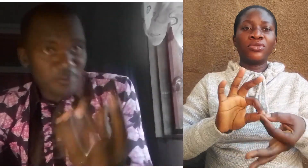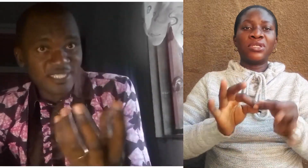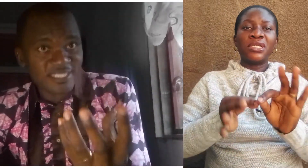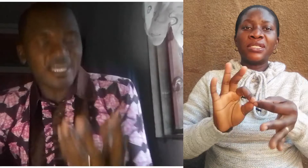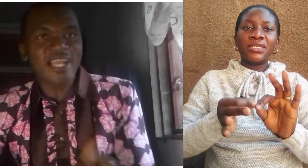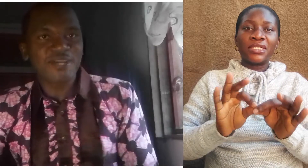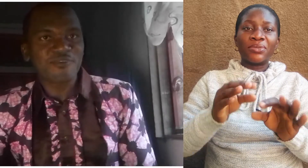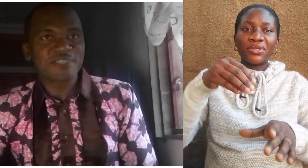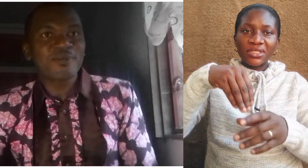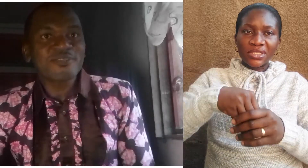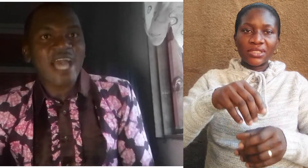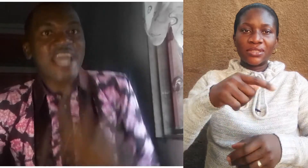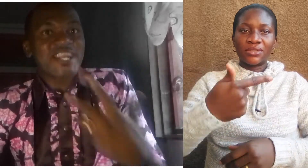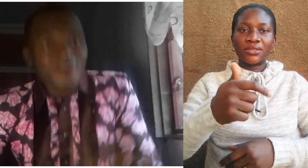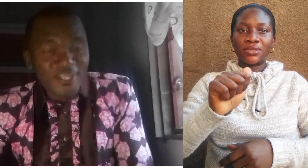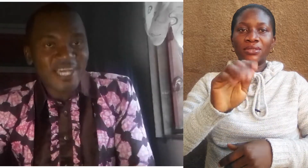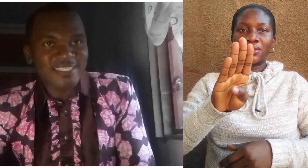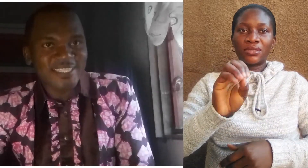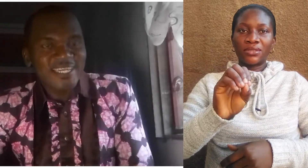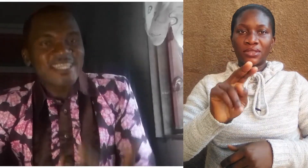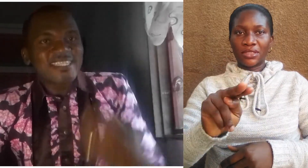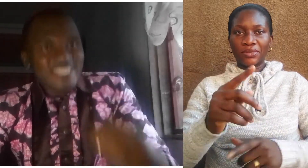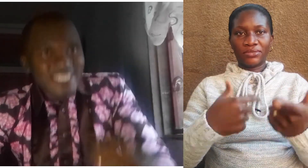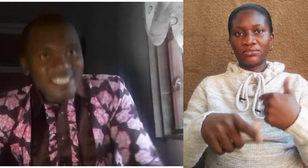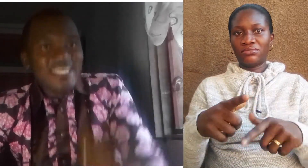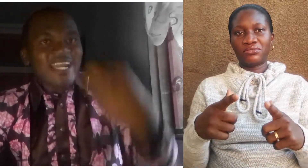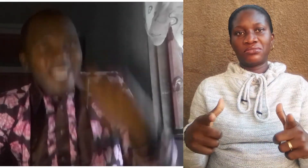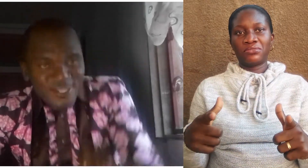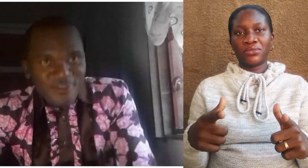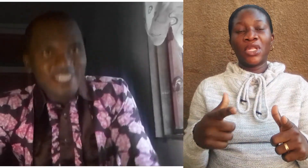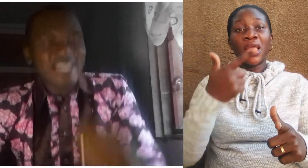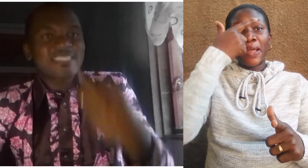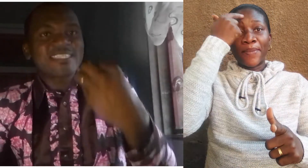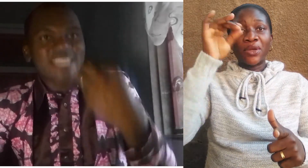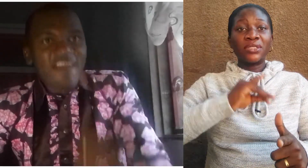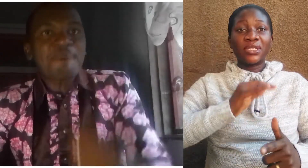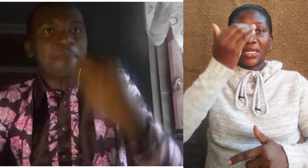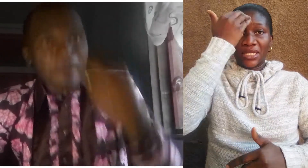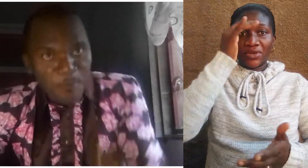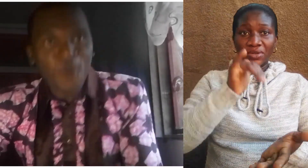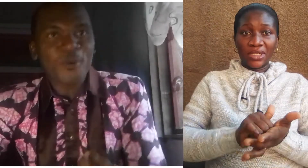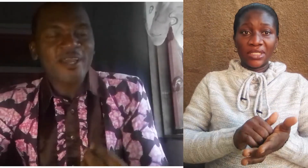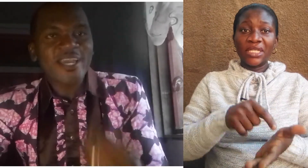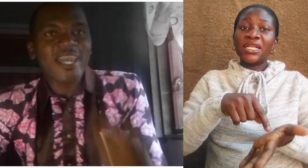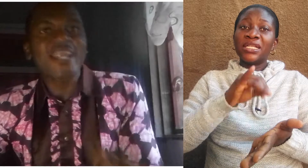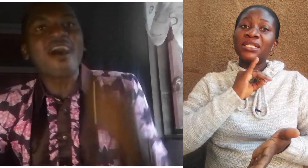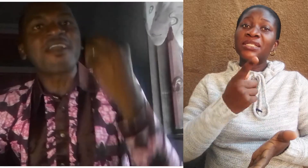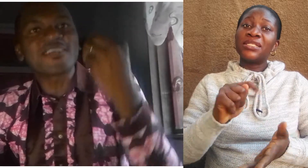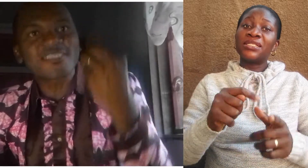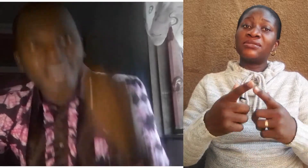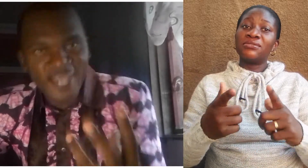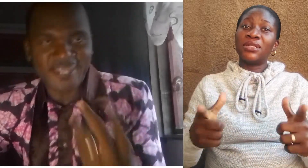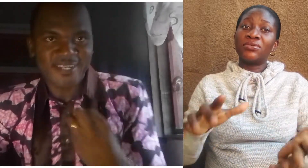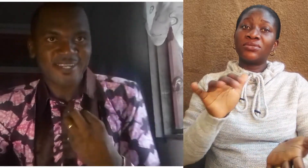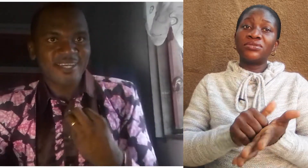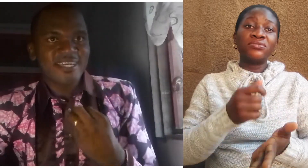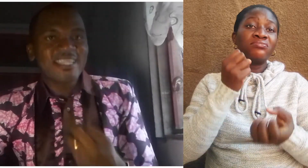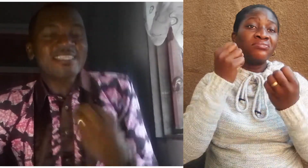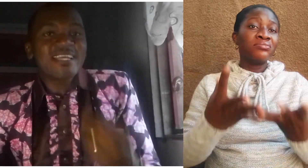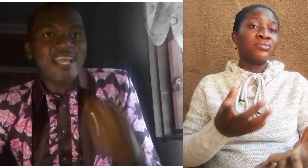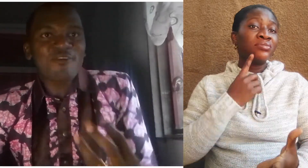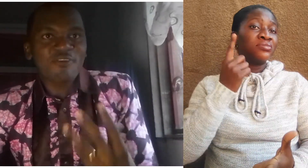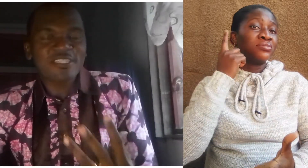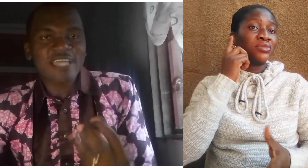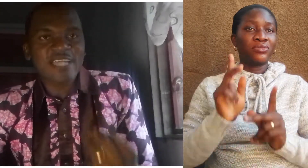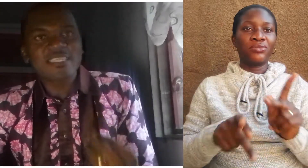in Gabonese sign language, because I know that this is the language that deaf people can understand.